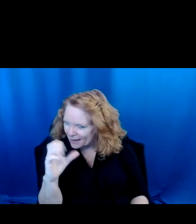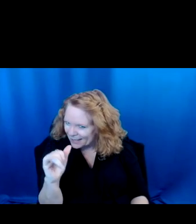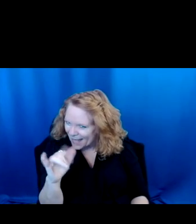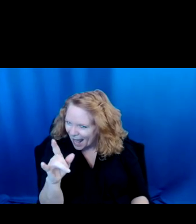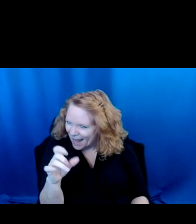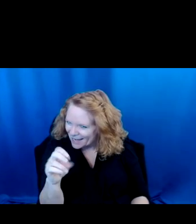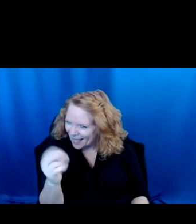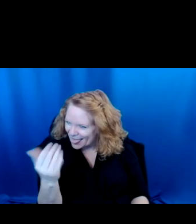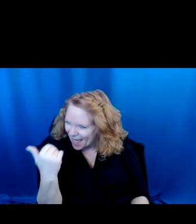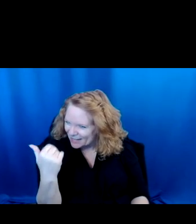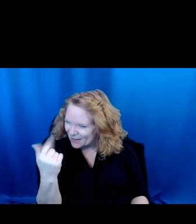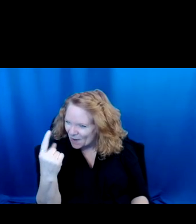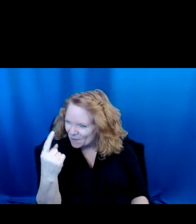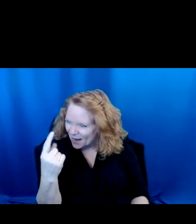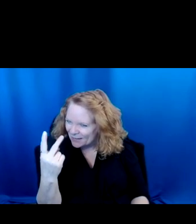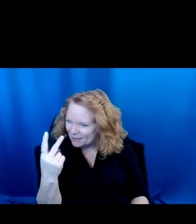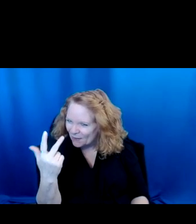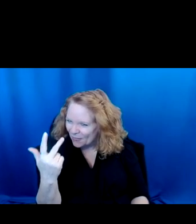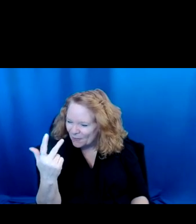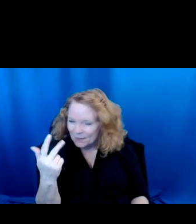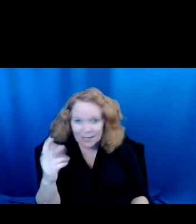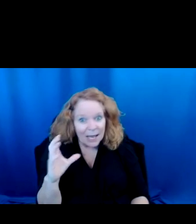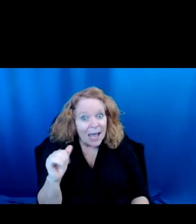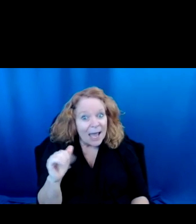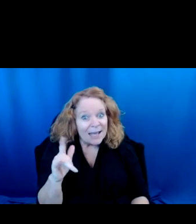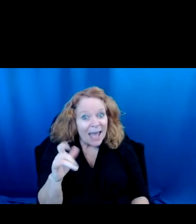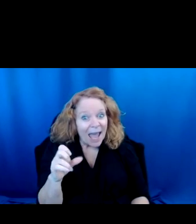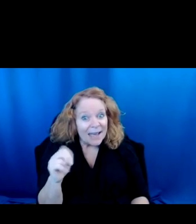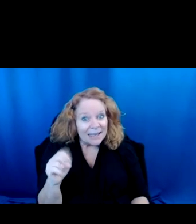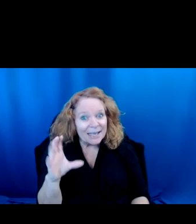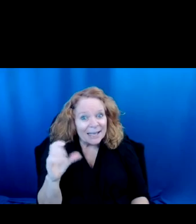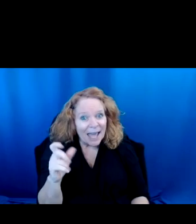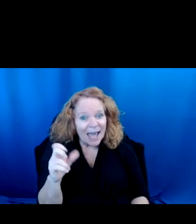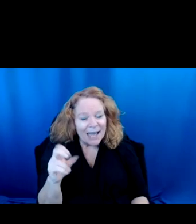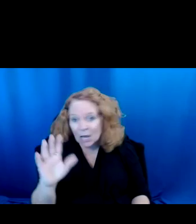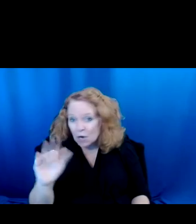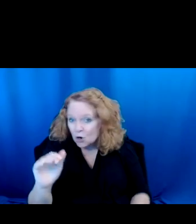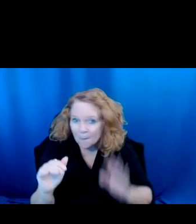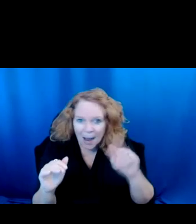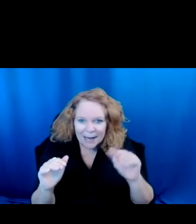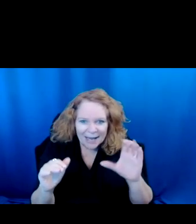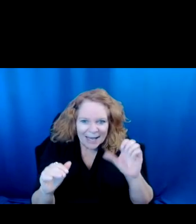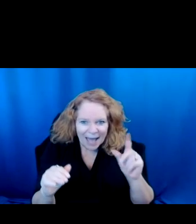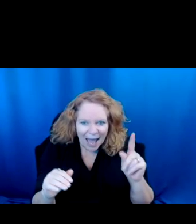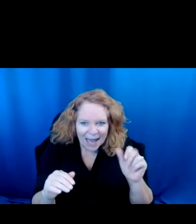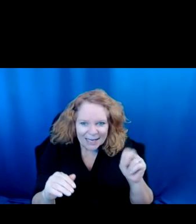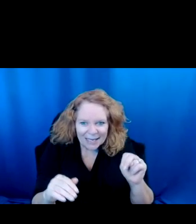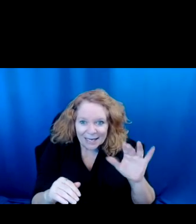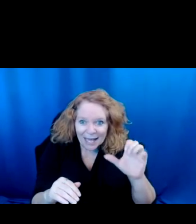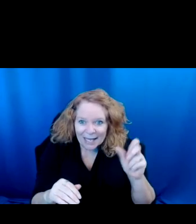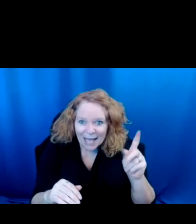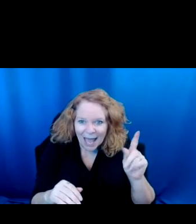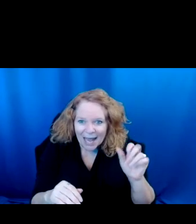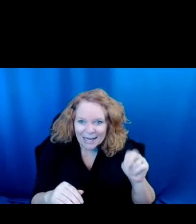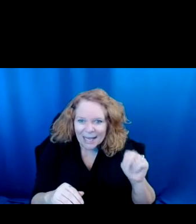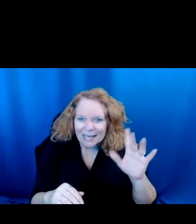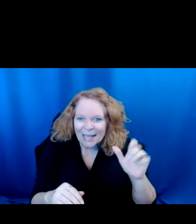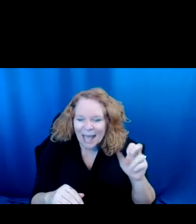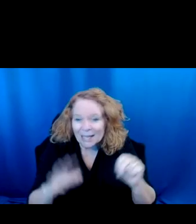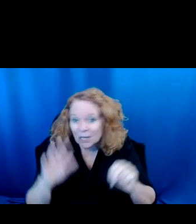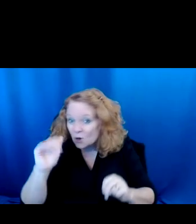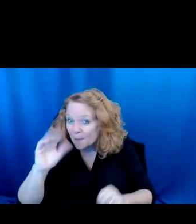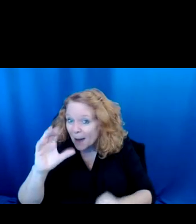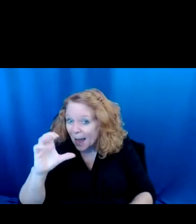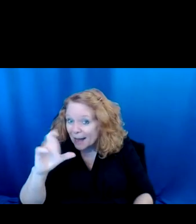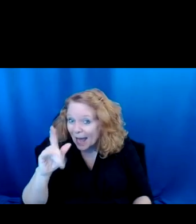go. 1, 2, 3. A Caden, Caden, goodbye, goodbye, goodbye. Caden, Caden, Caden, goodbye.